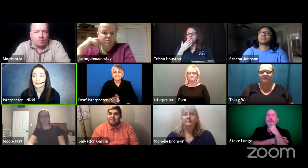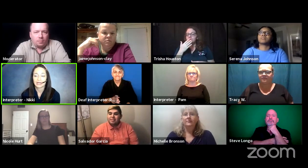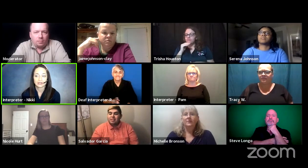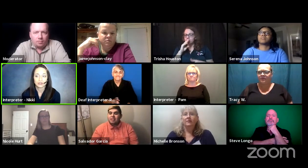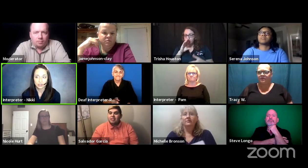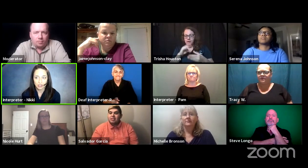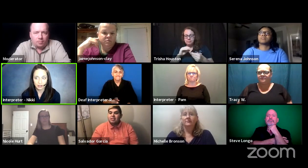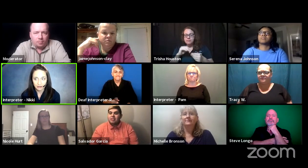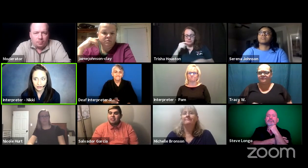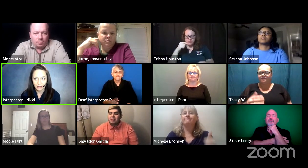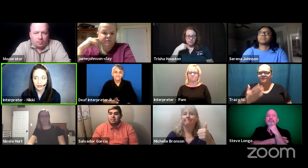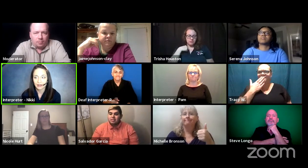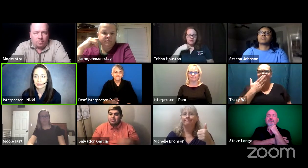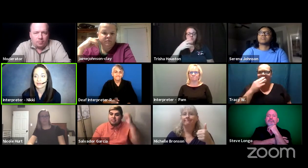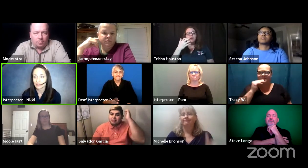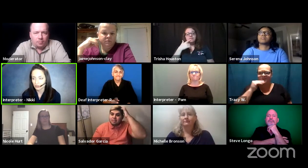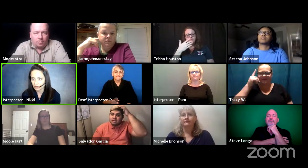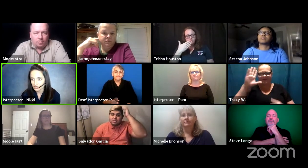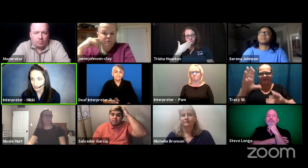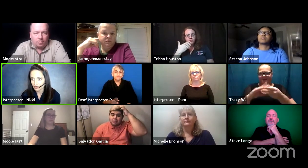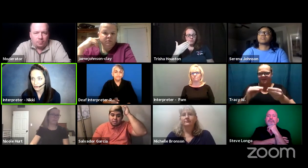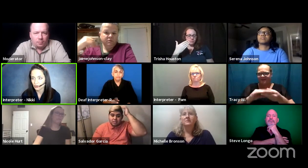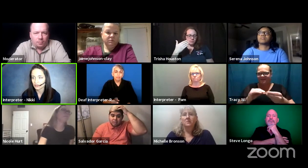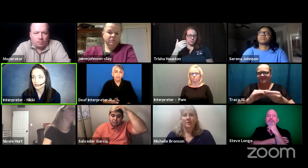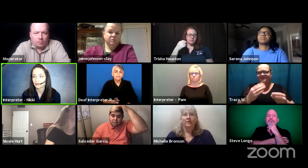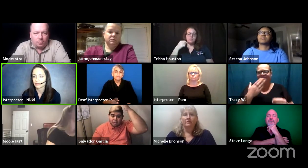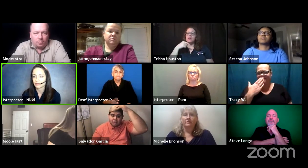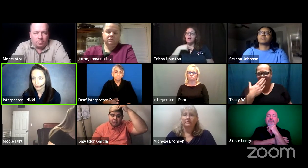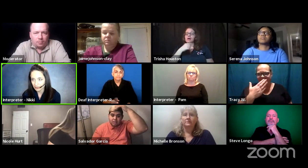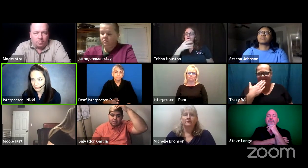Back to Tricia. Thank you, Michelle, for your report.